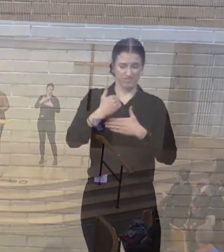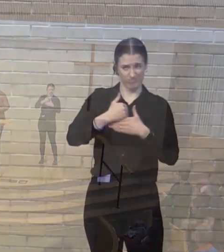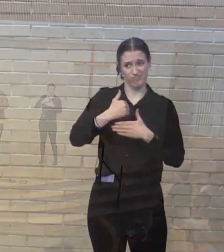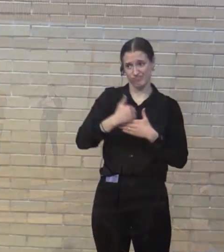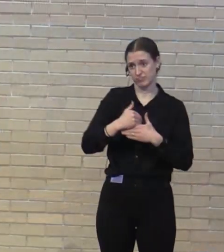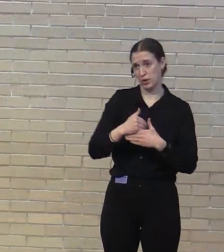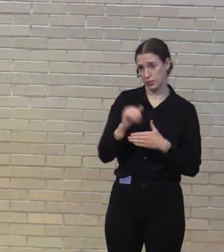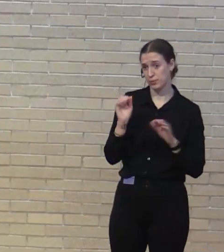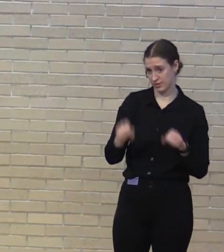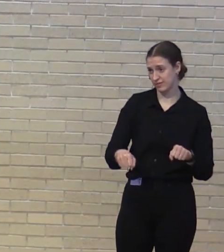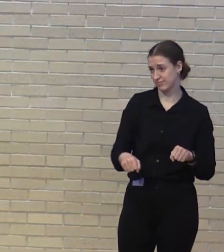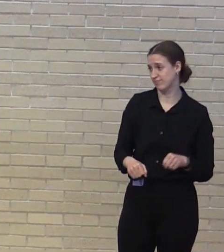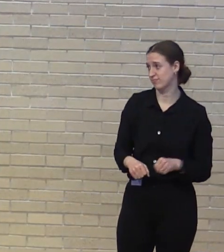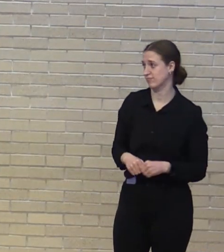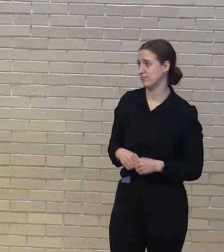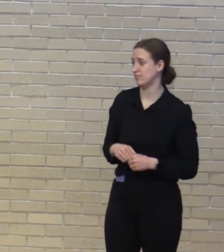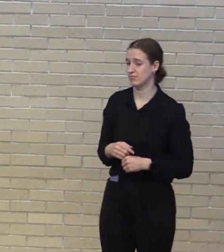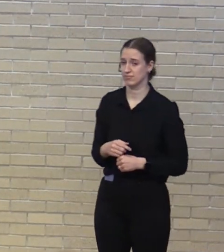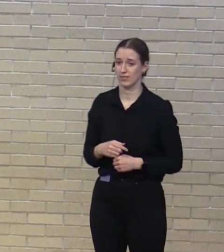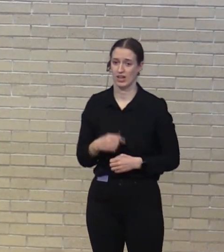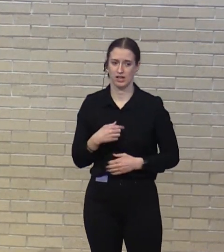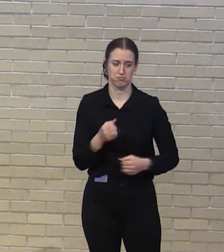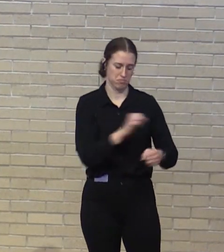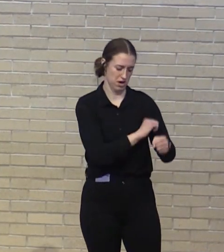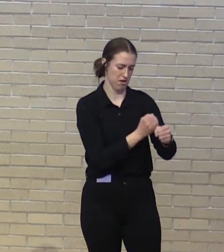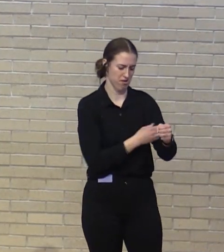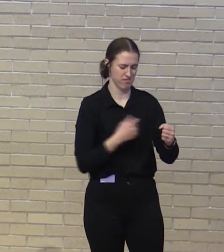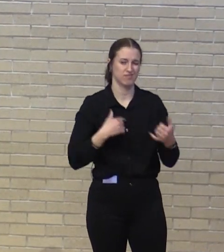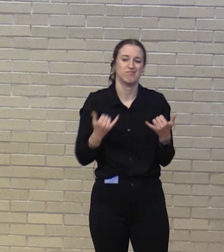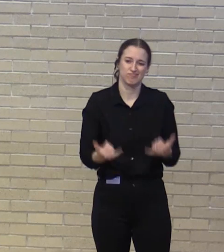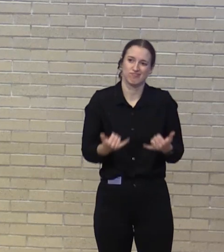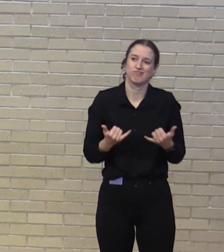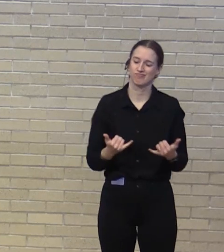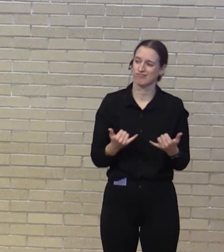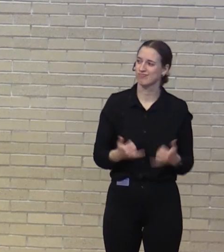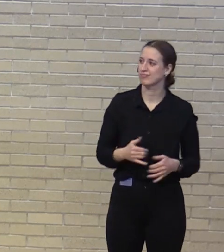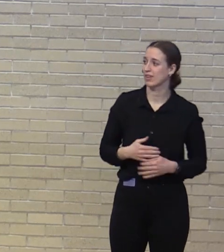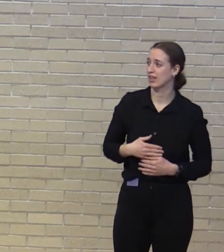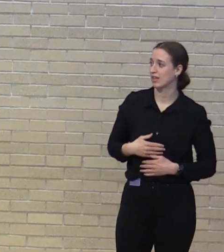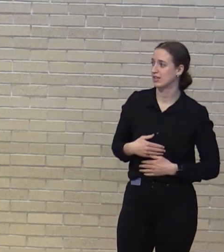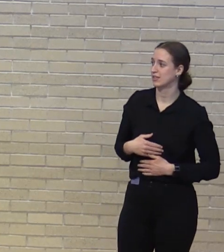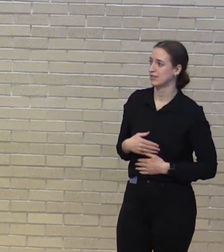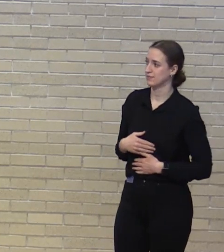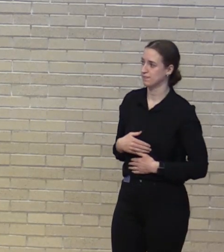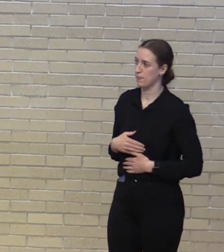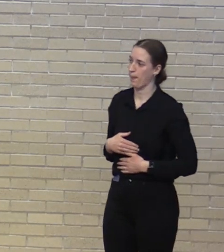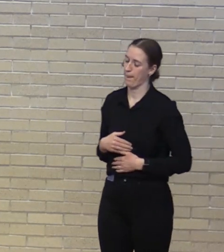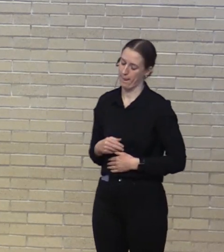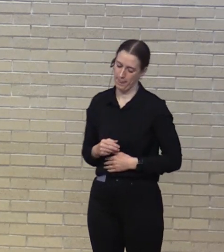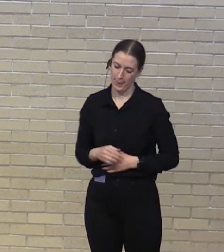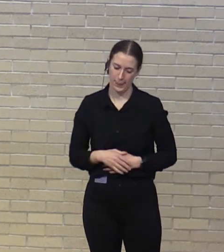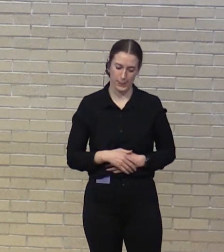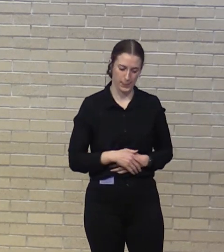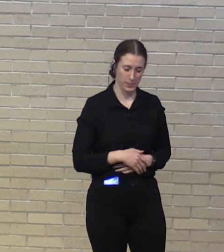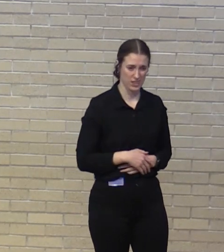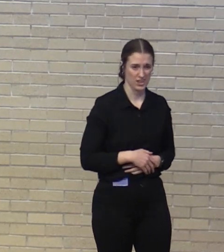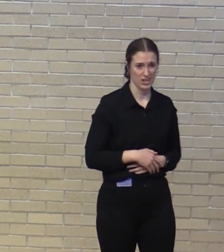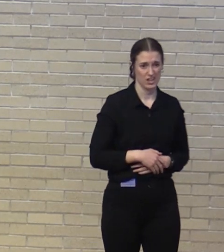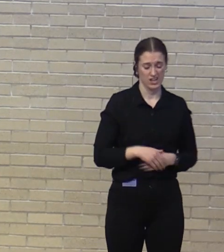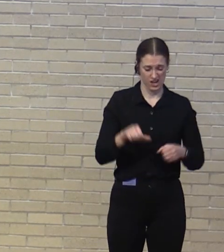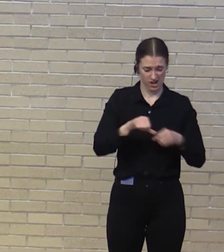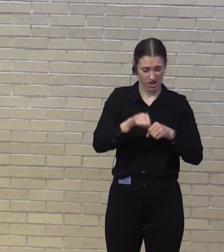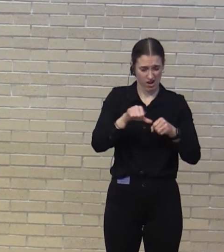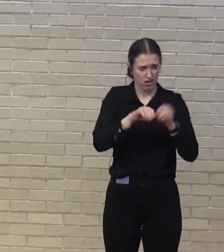crazy. But I'm taking back my power today. Prices, they keep on rising. government, they keep